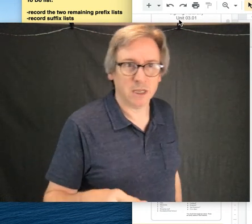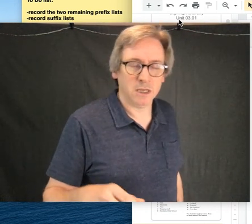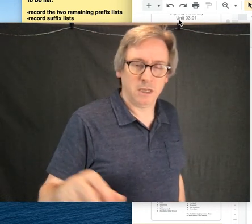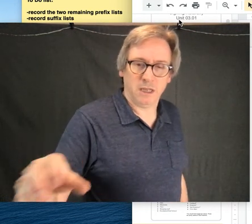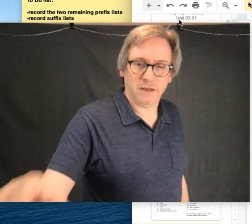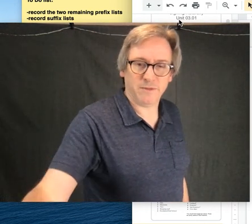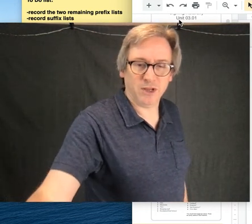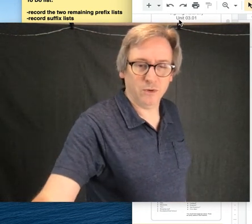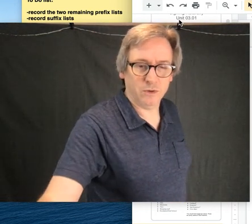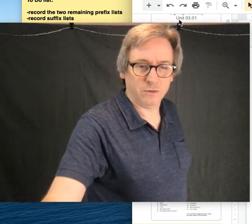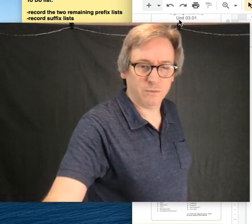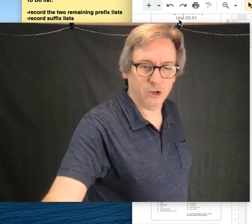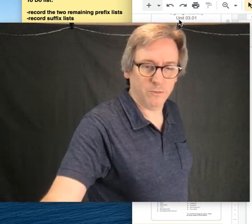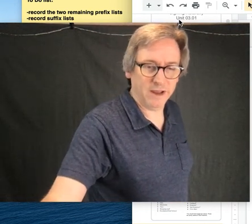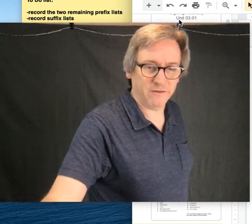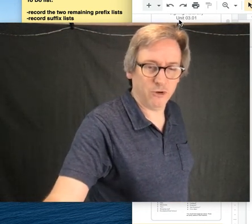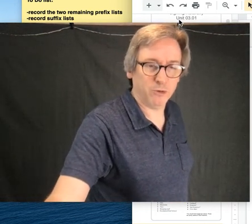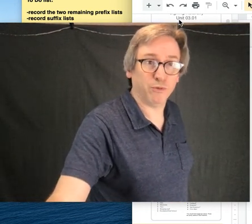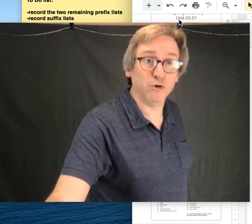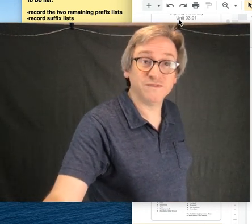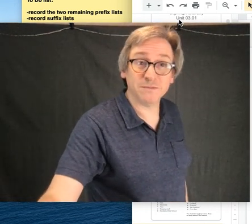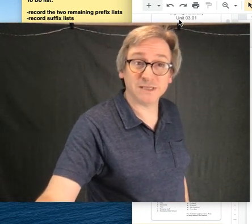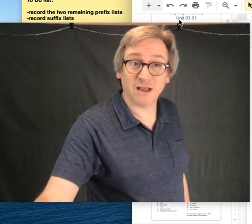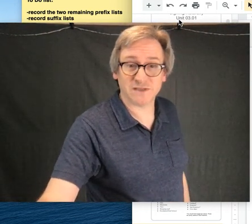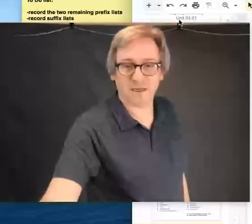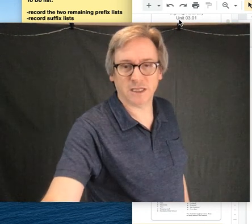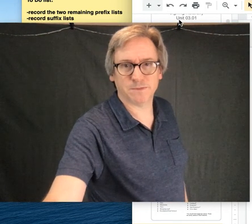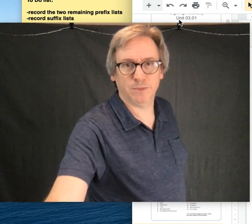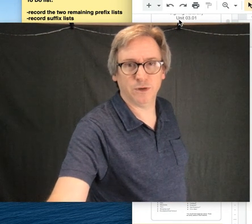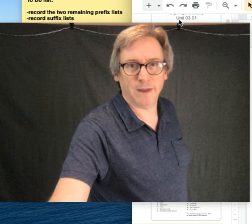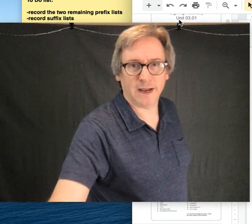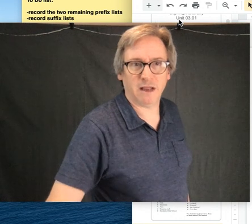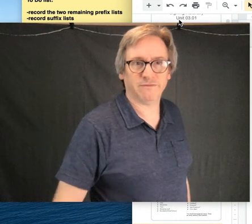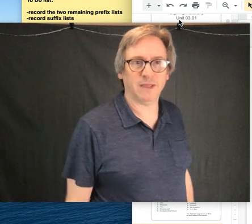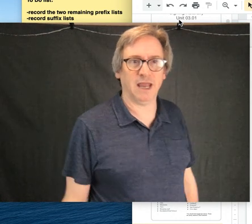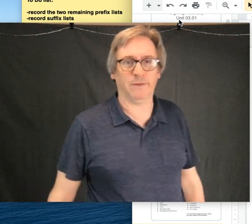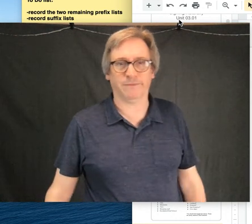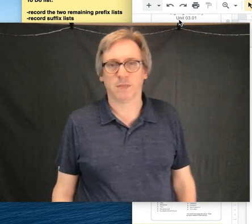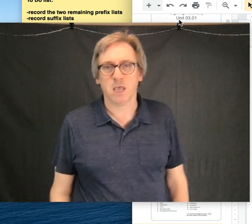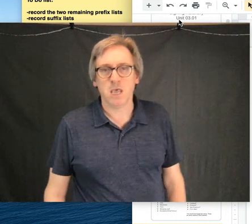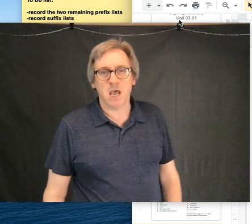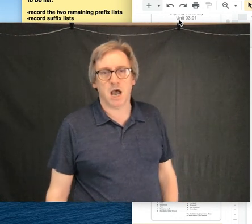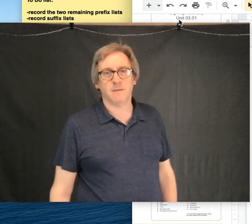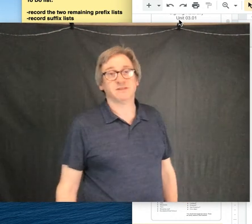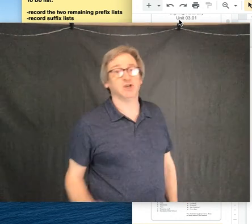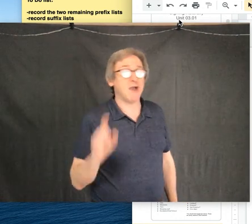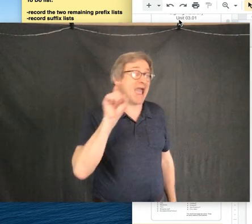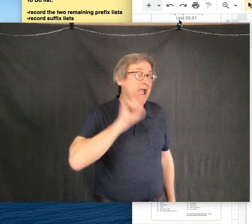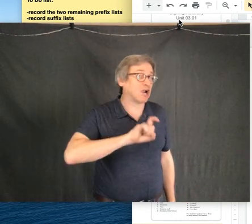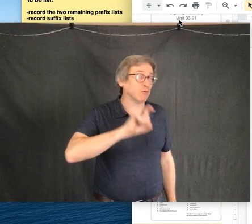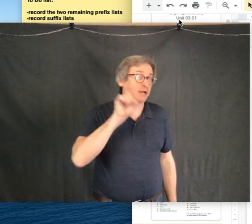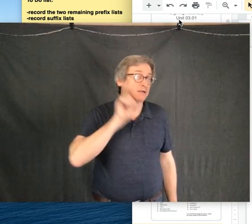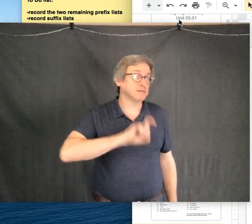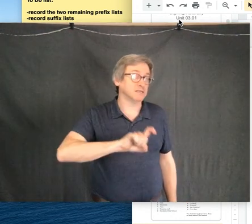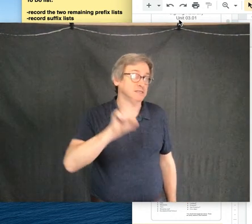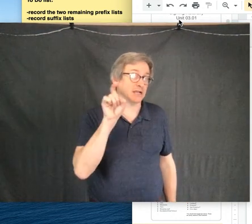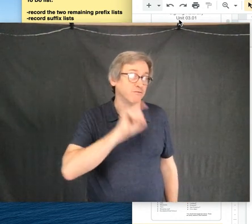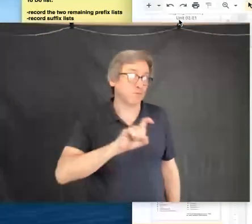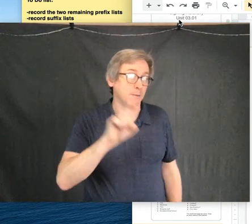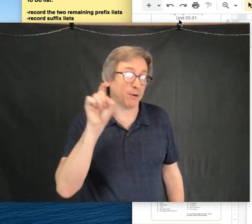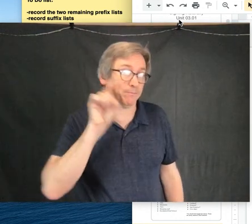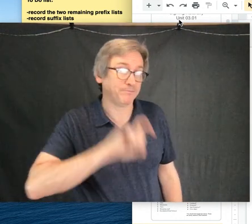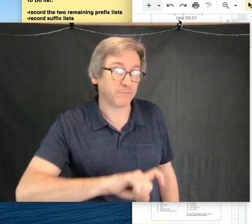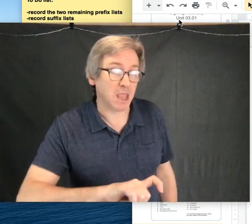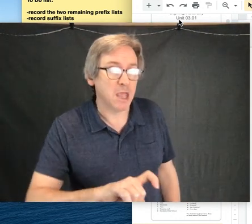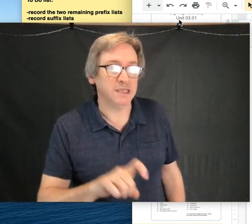right? Everybody who proves themselves then gets booted back off. Anyway, so Akron is the sign